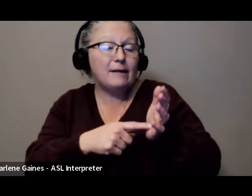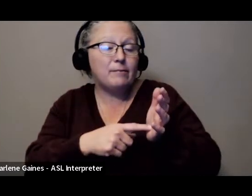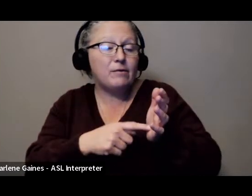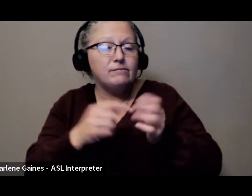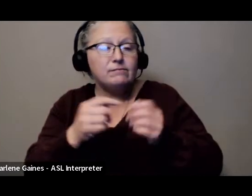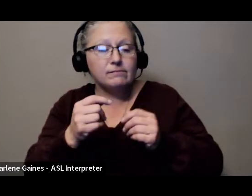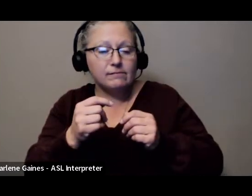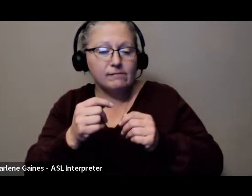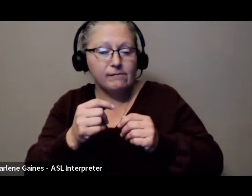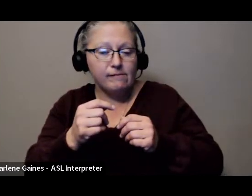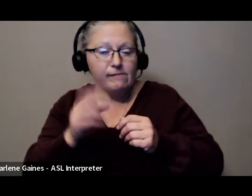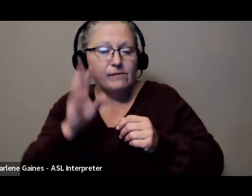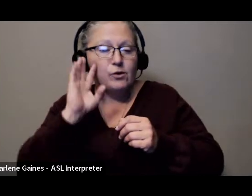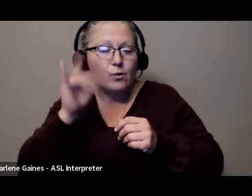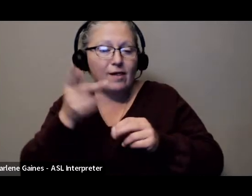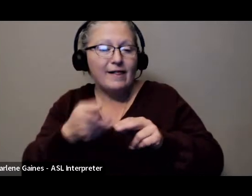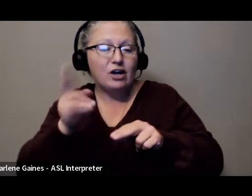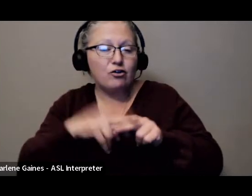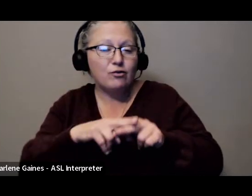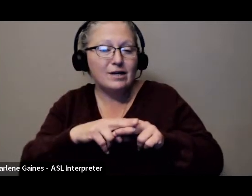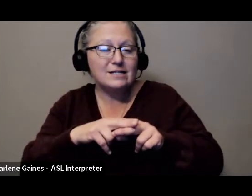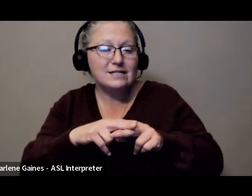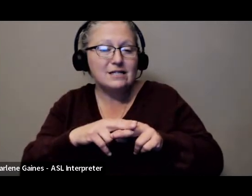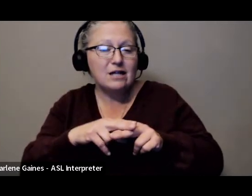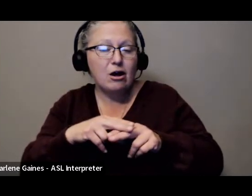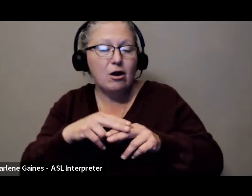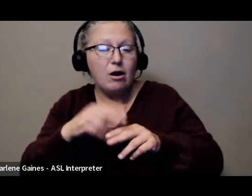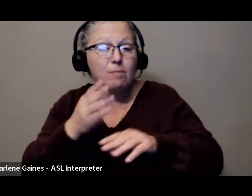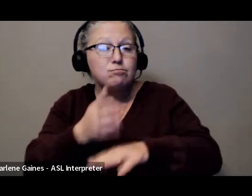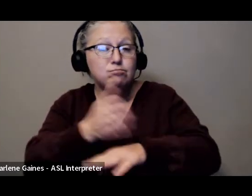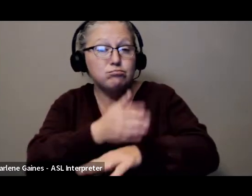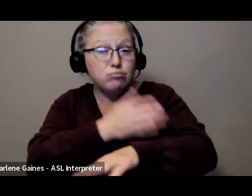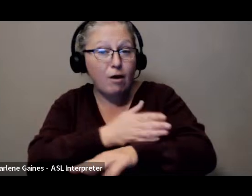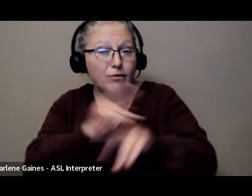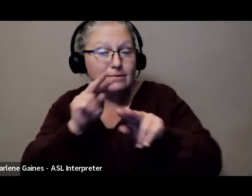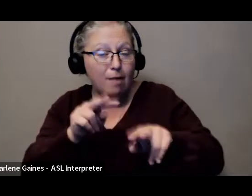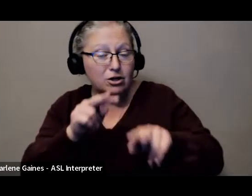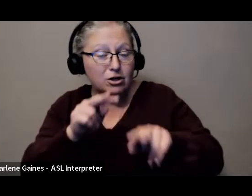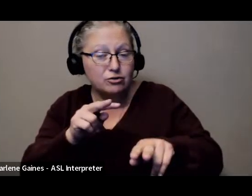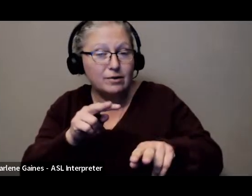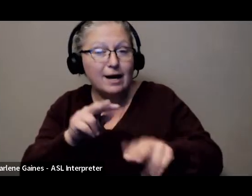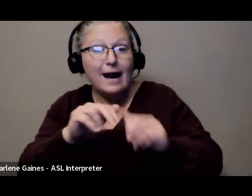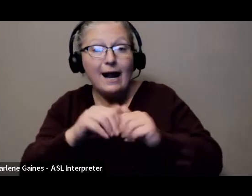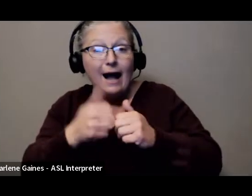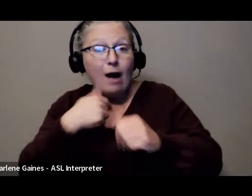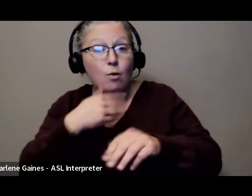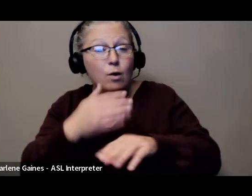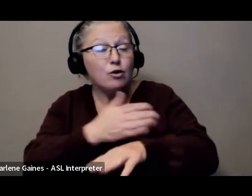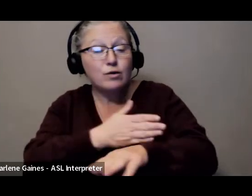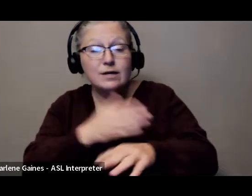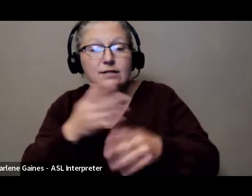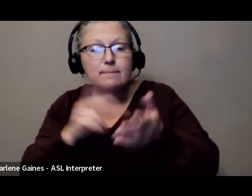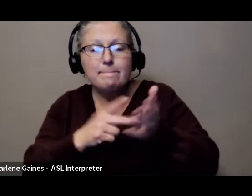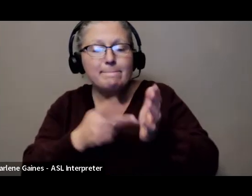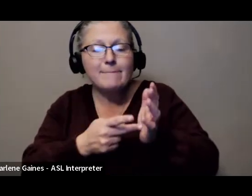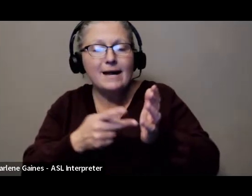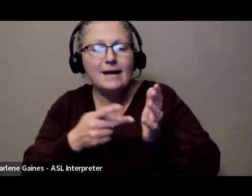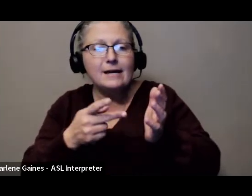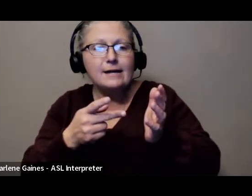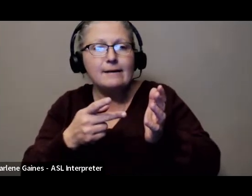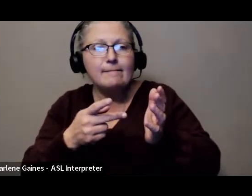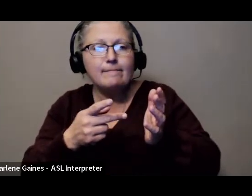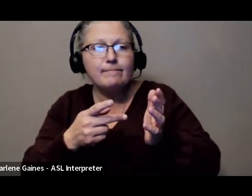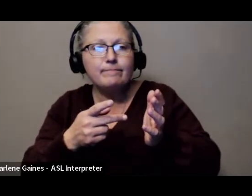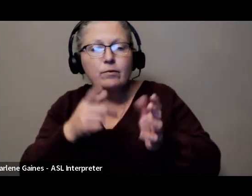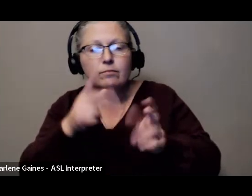be increasing our progress monitoring of students. And by increasing, I mean more like who we